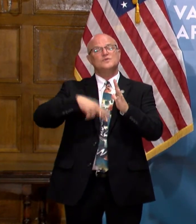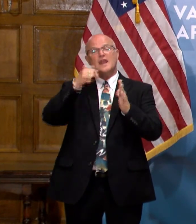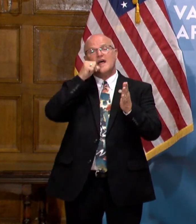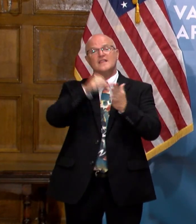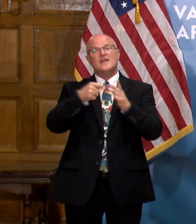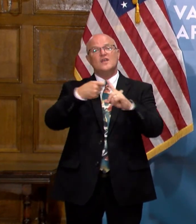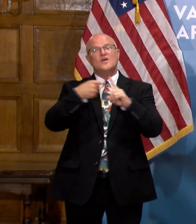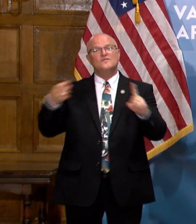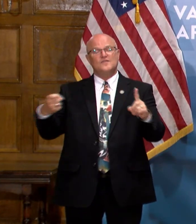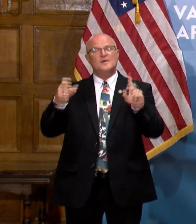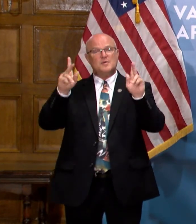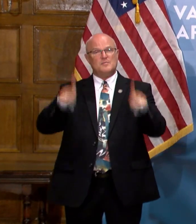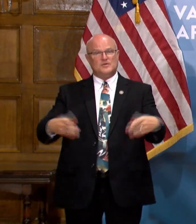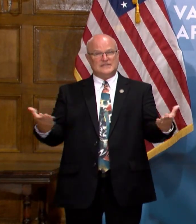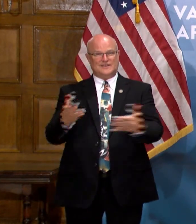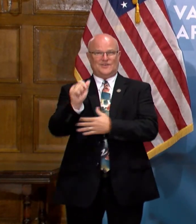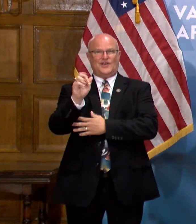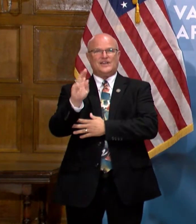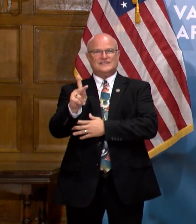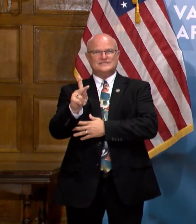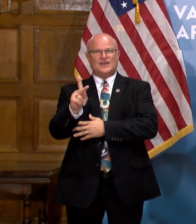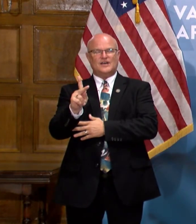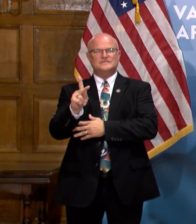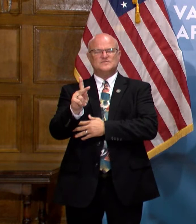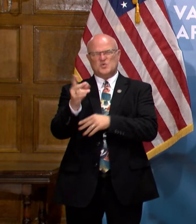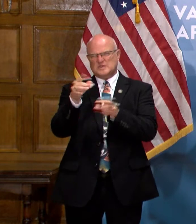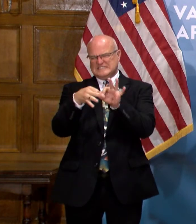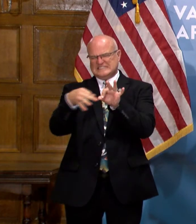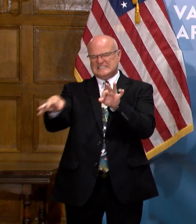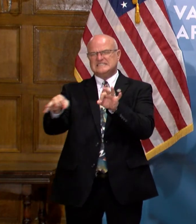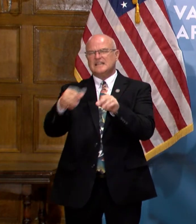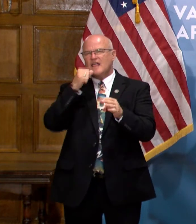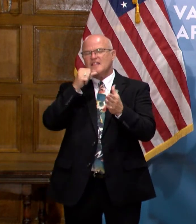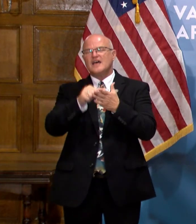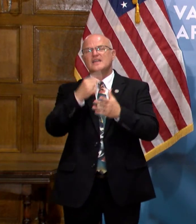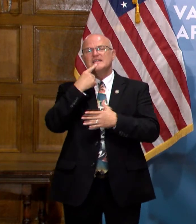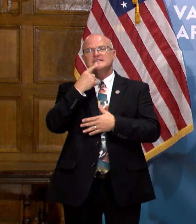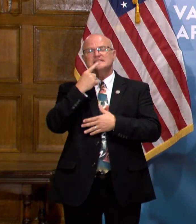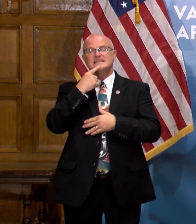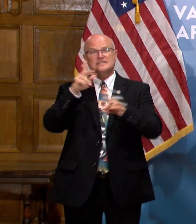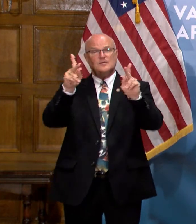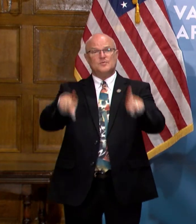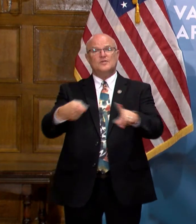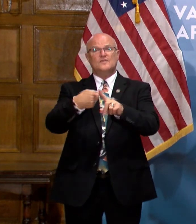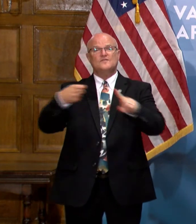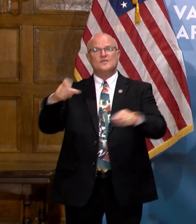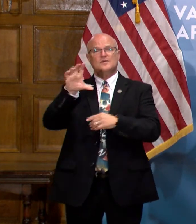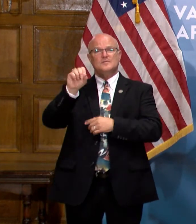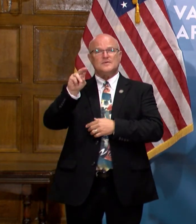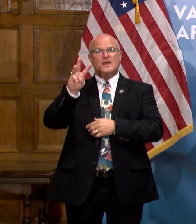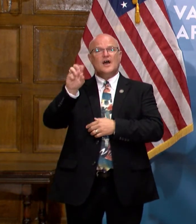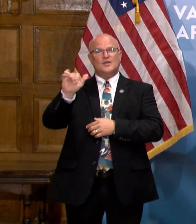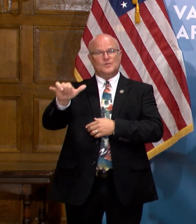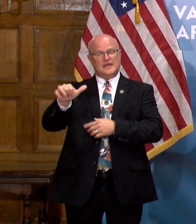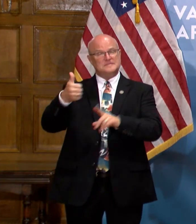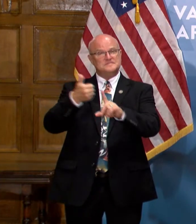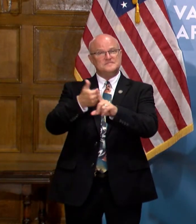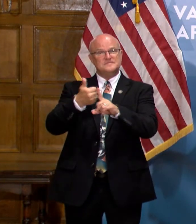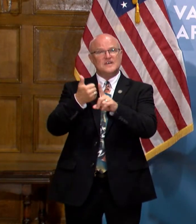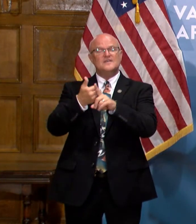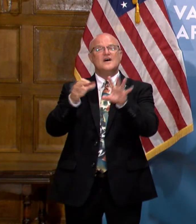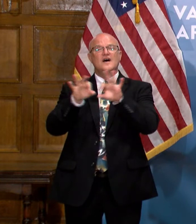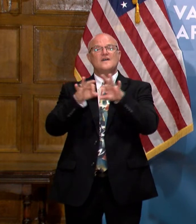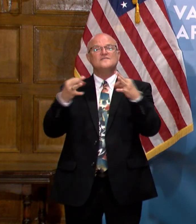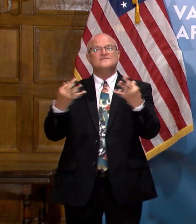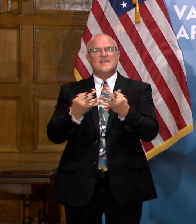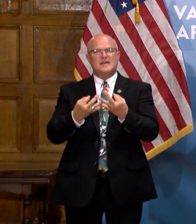letter from a constituent, at least a sentence of that letter. And this is a constituent from Conway who is in a family